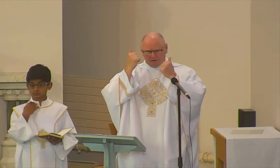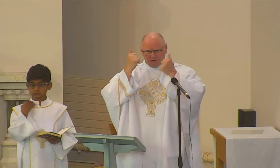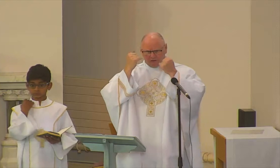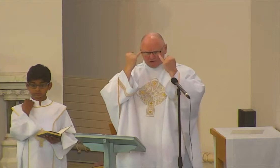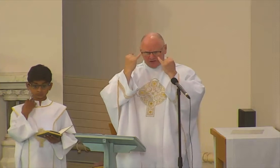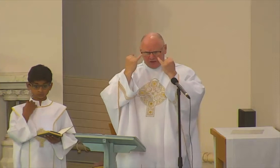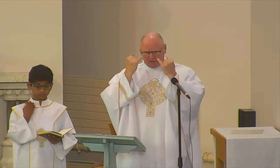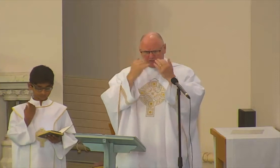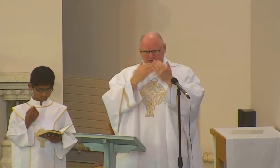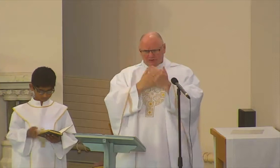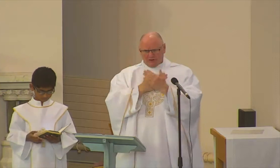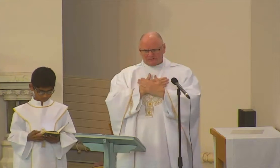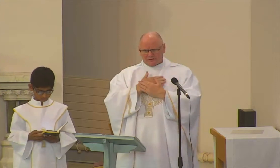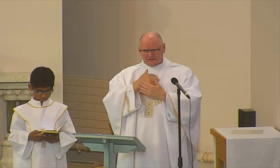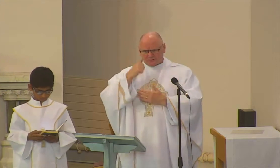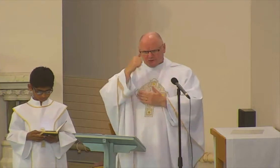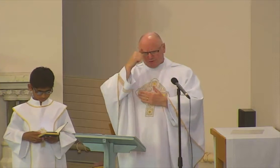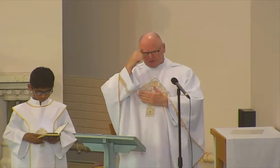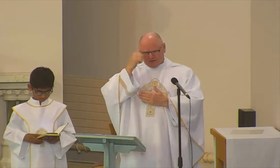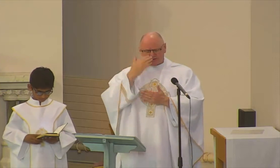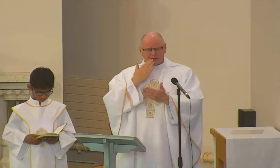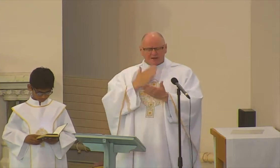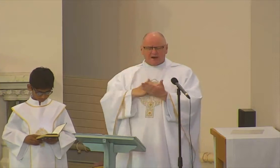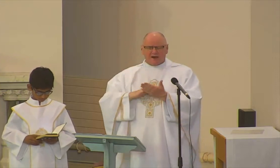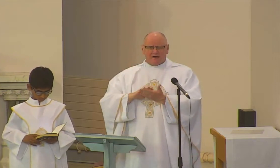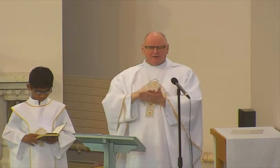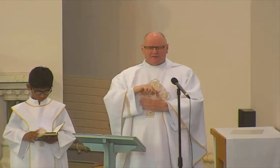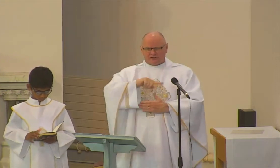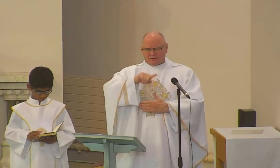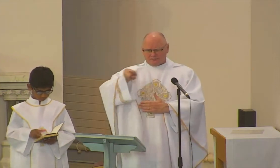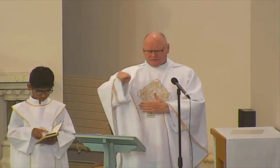Good Shepherd who loves us, knows us, and forgives us.